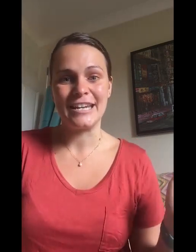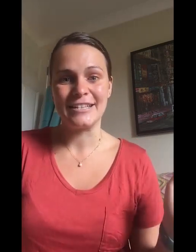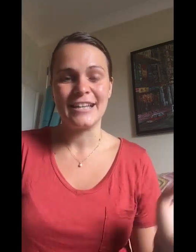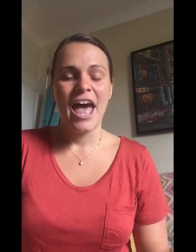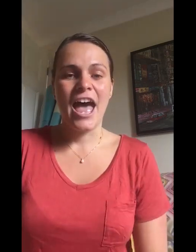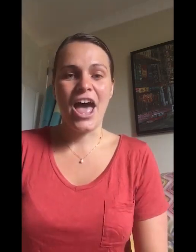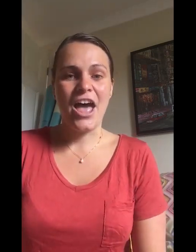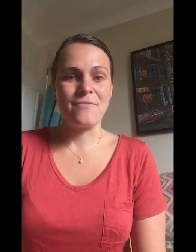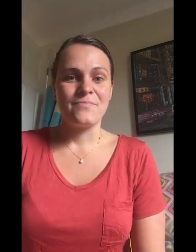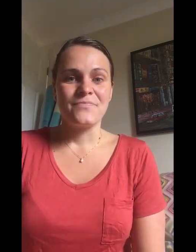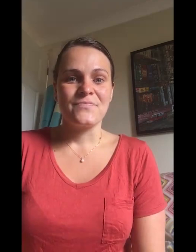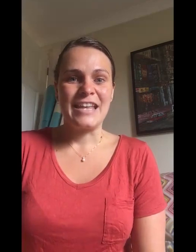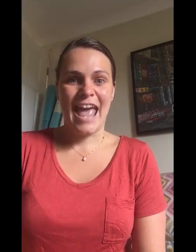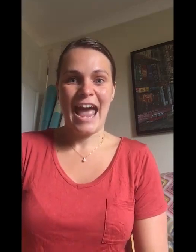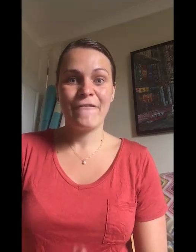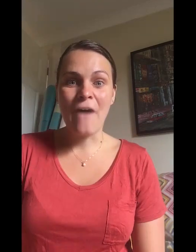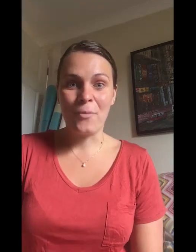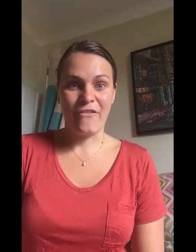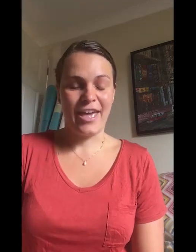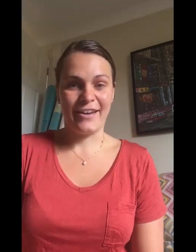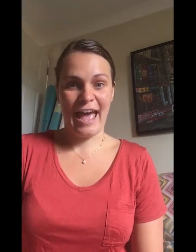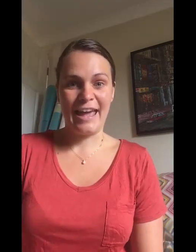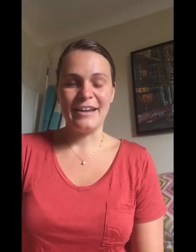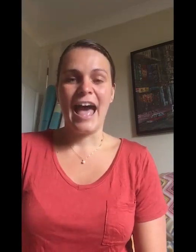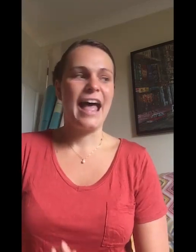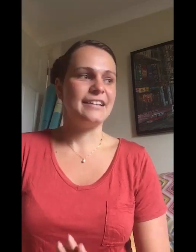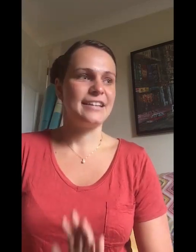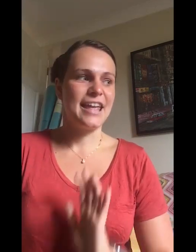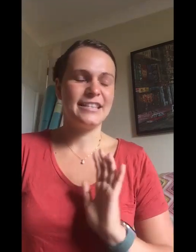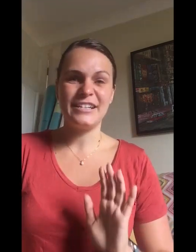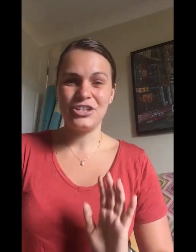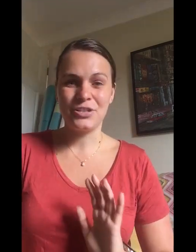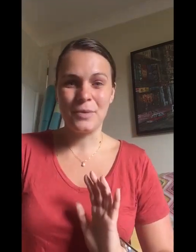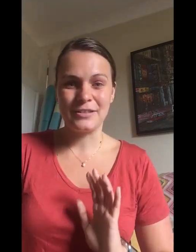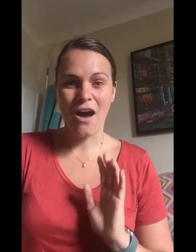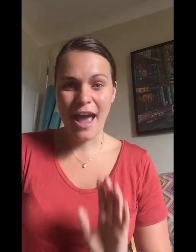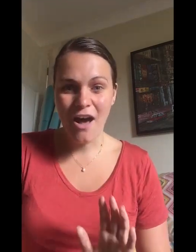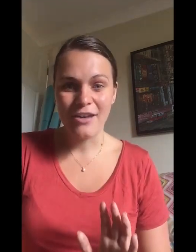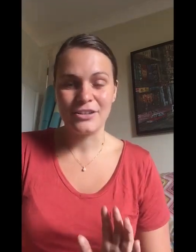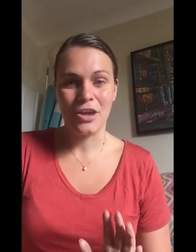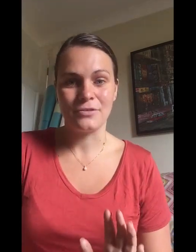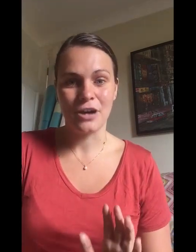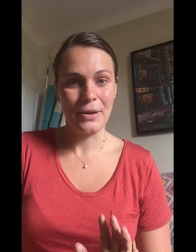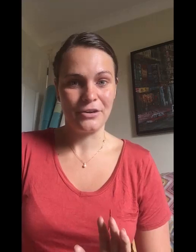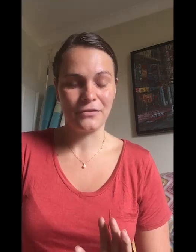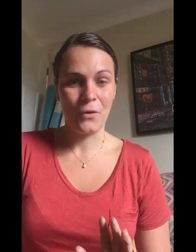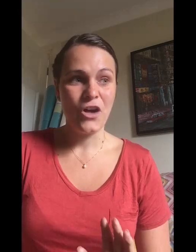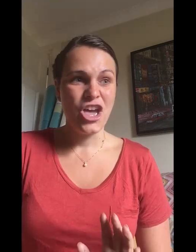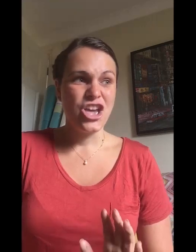guardians. Yeah, and have fun with it, okay? And in addition to the ones that I ask you to go and look for, you